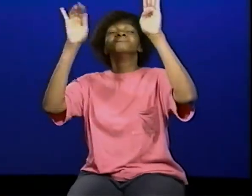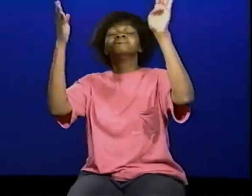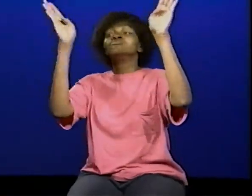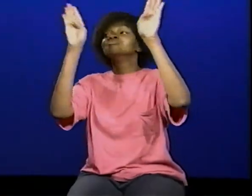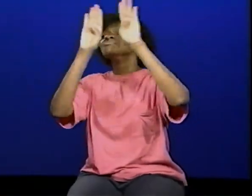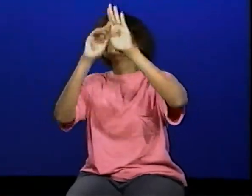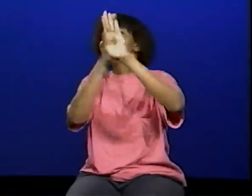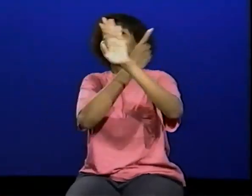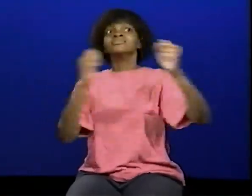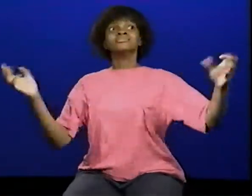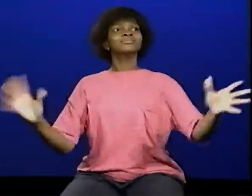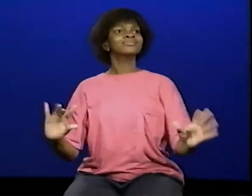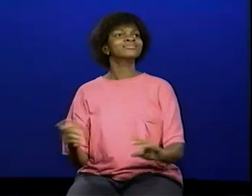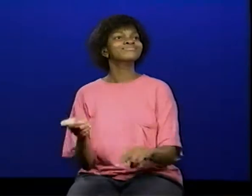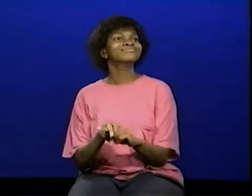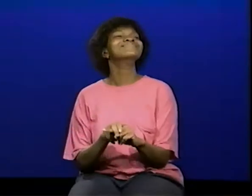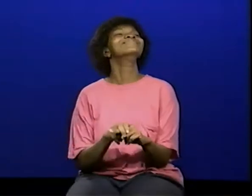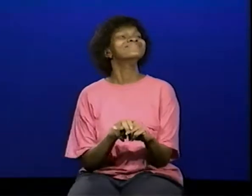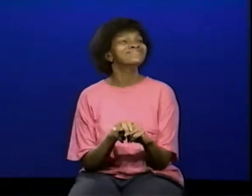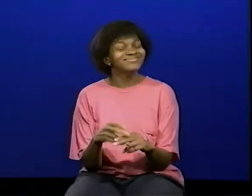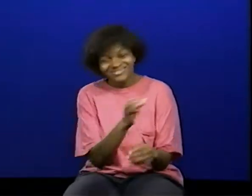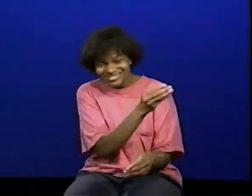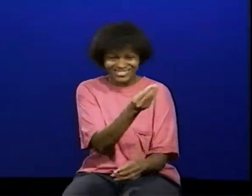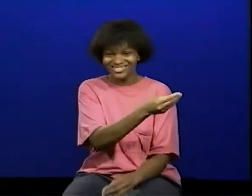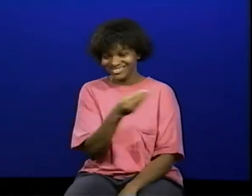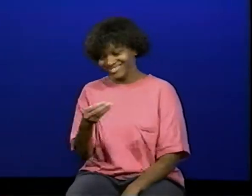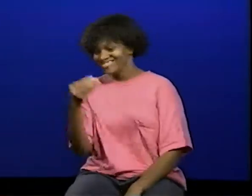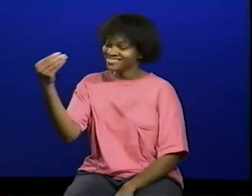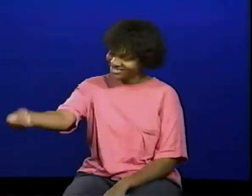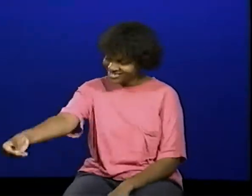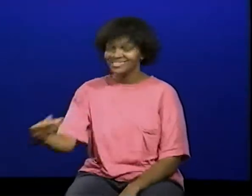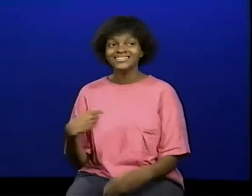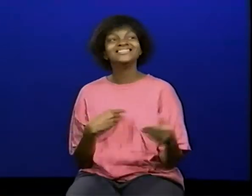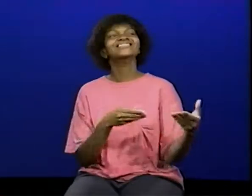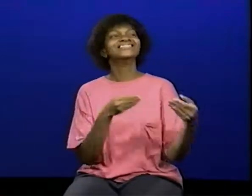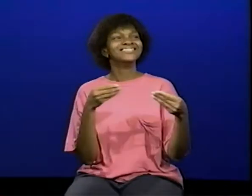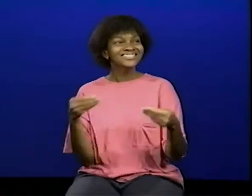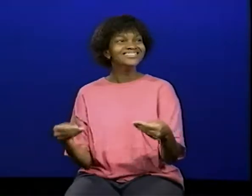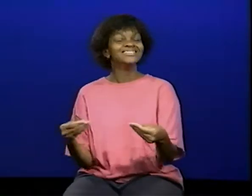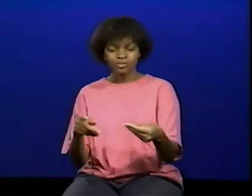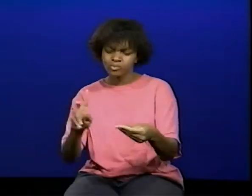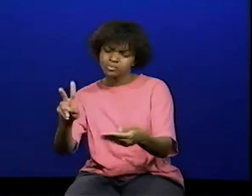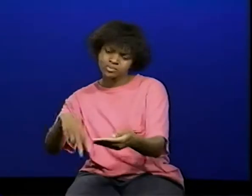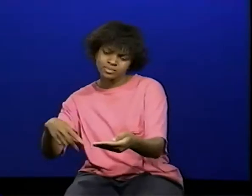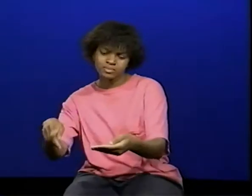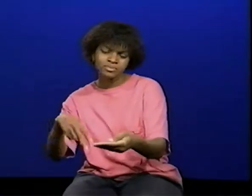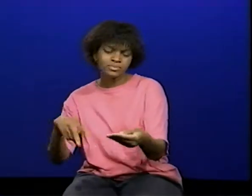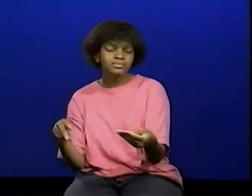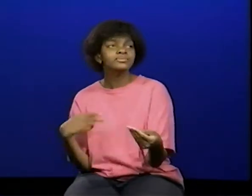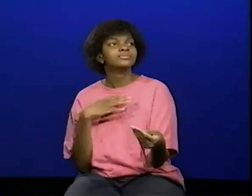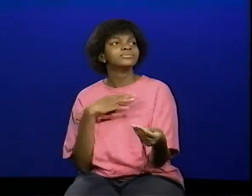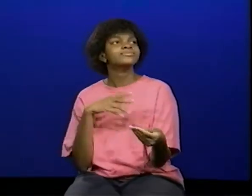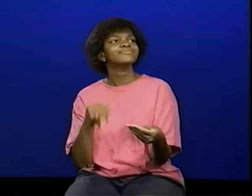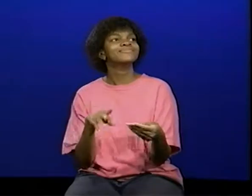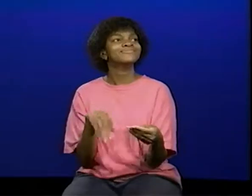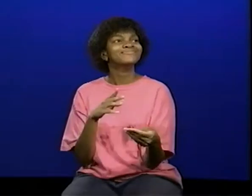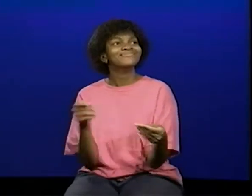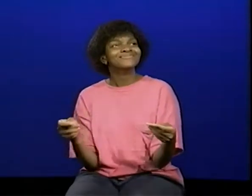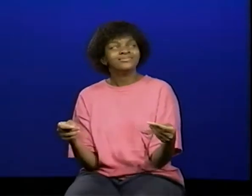drawers, 4, 5, 6 of them. And as I was going through a cabinet, my supervisor came back in and caught me, and I felt a little embarrassed, but